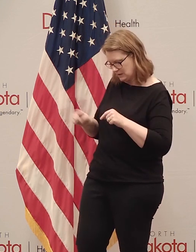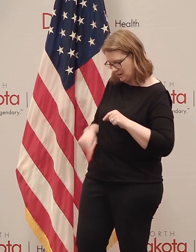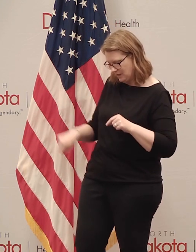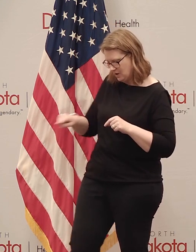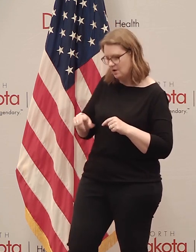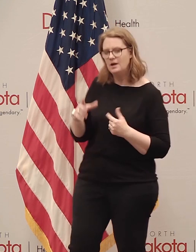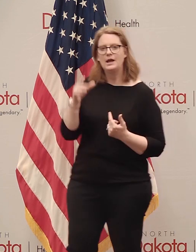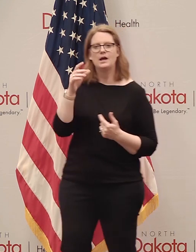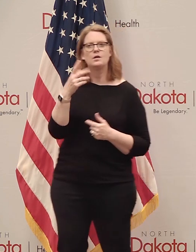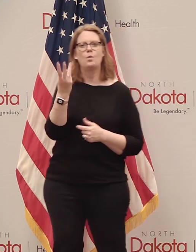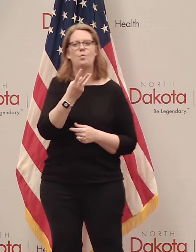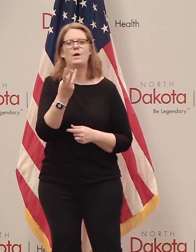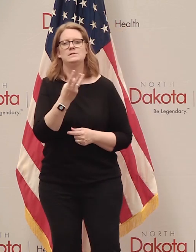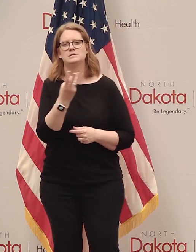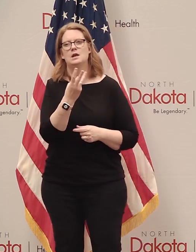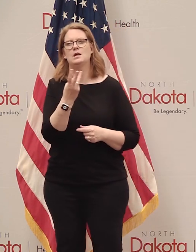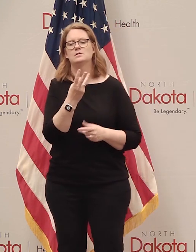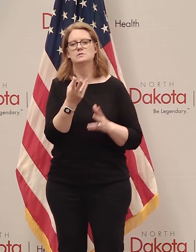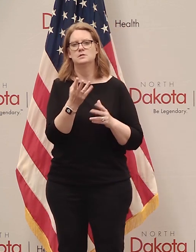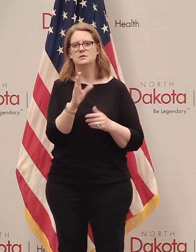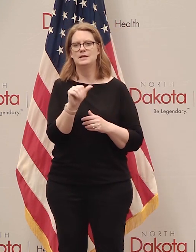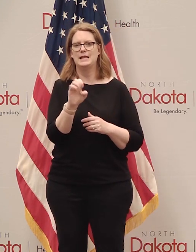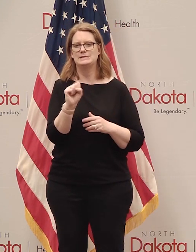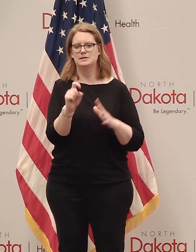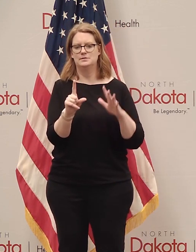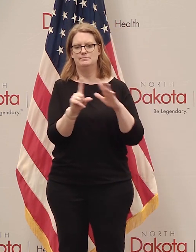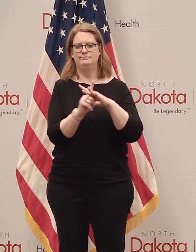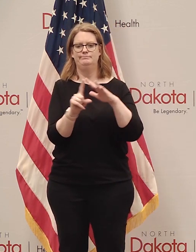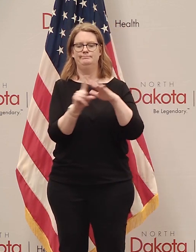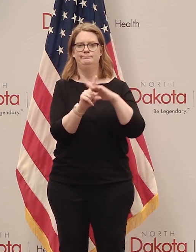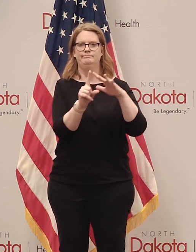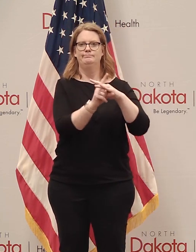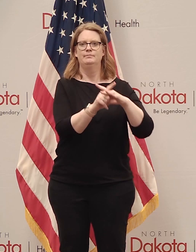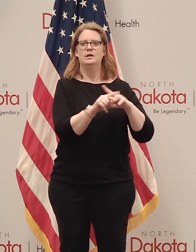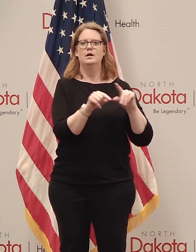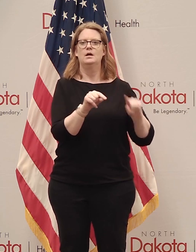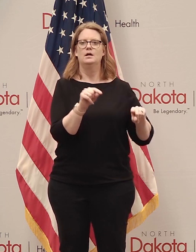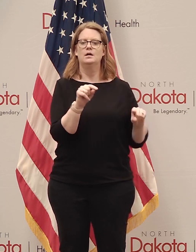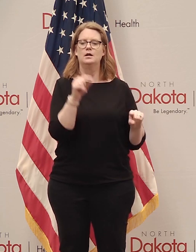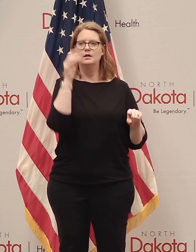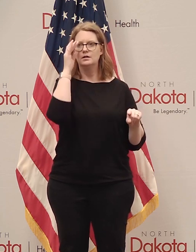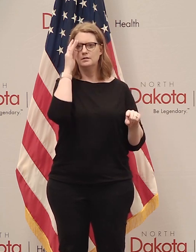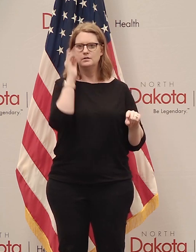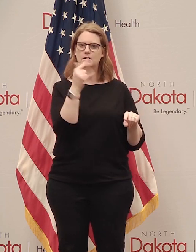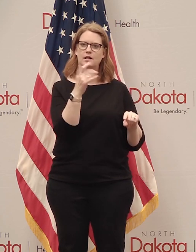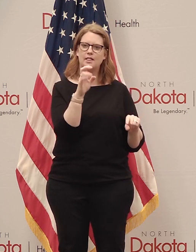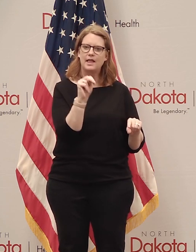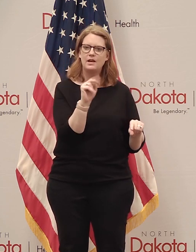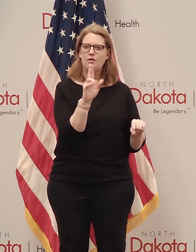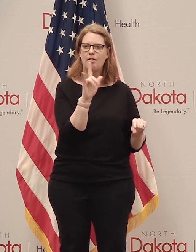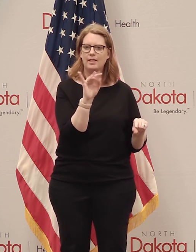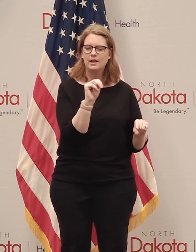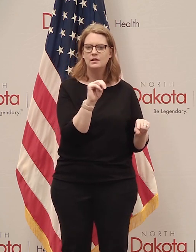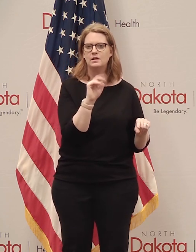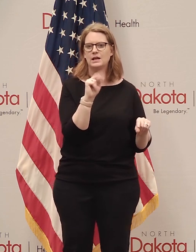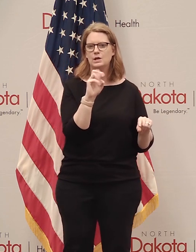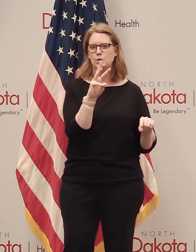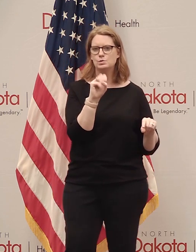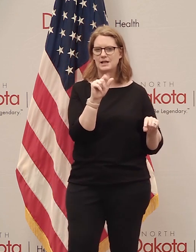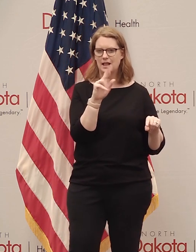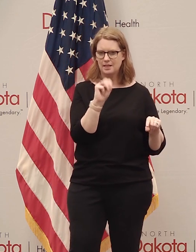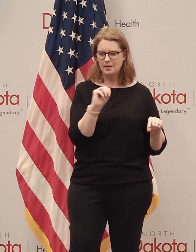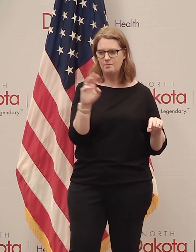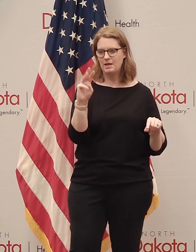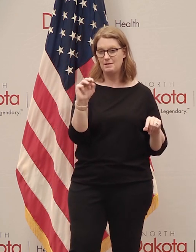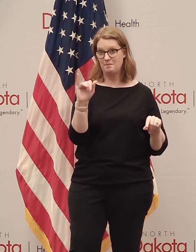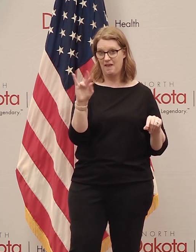yesterday or on Wednesday where we had cases pop up like in Glen Ullin and New Salem and in Mayville, in